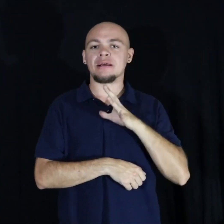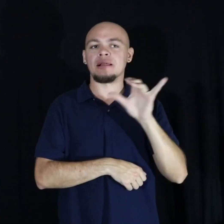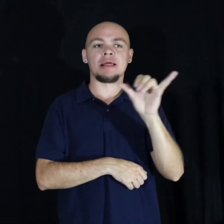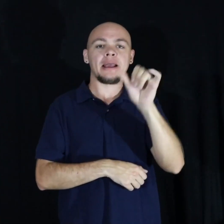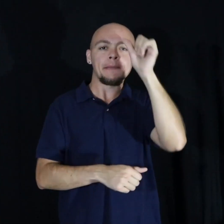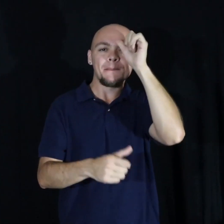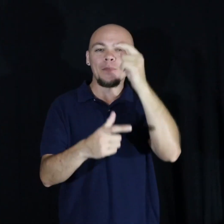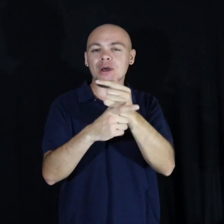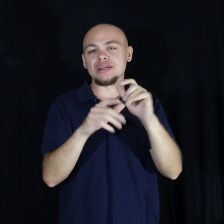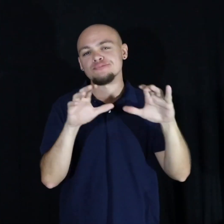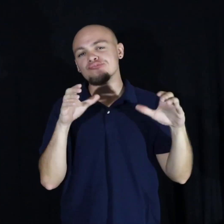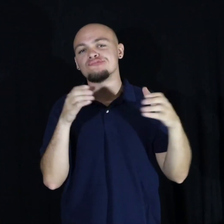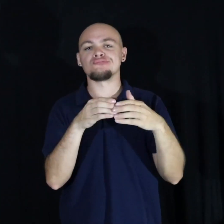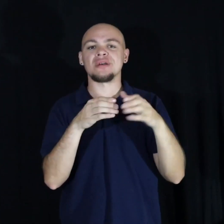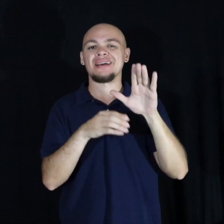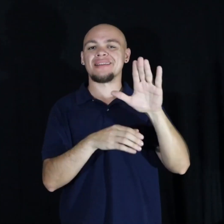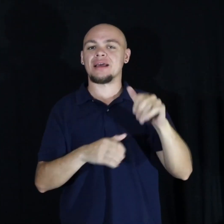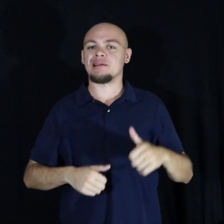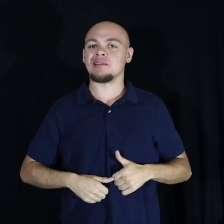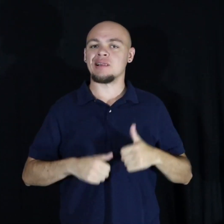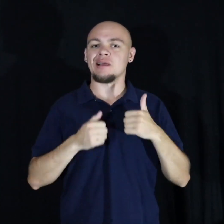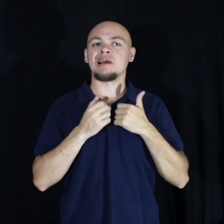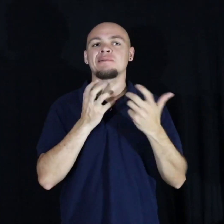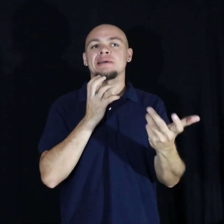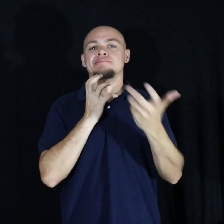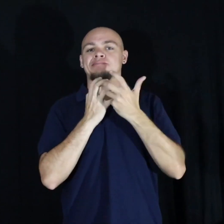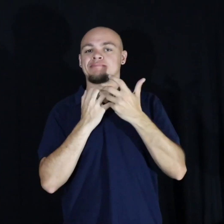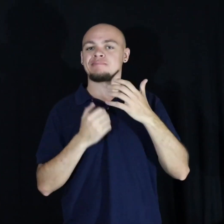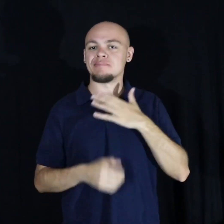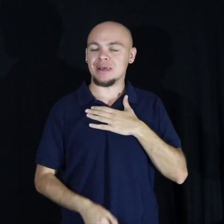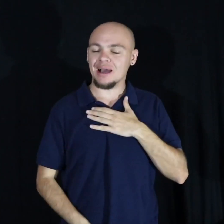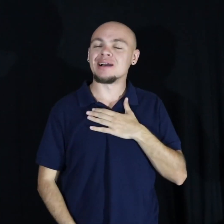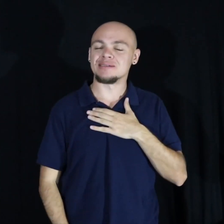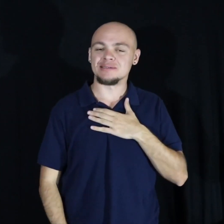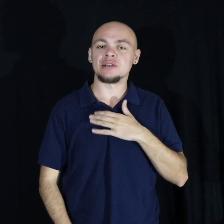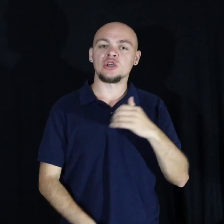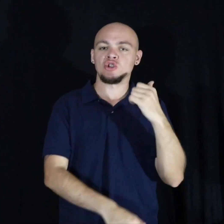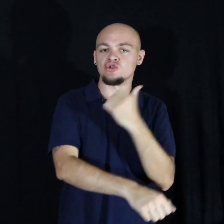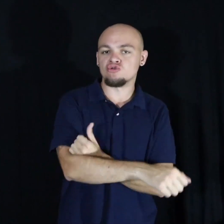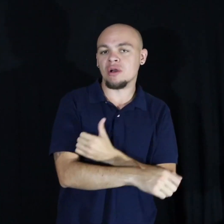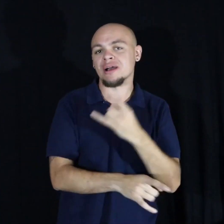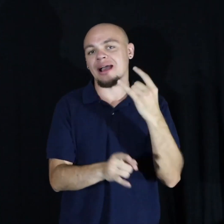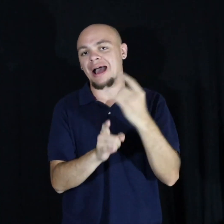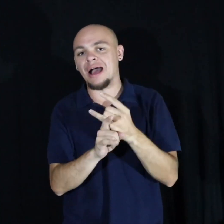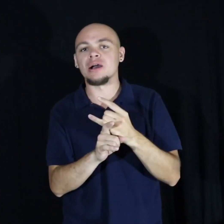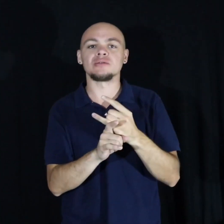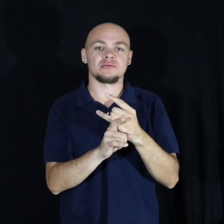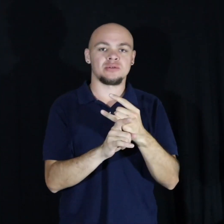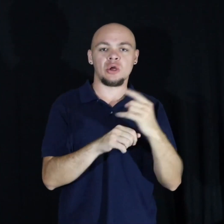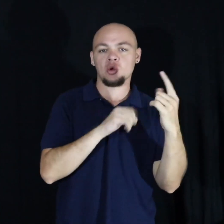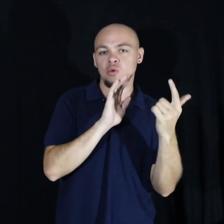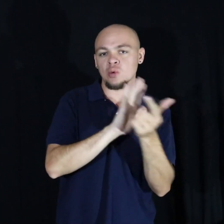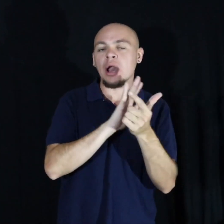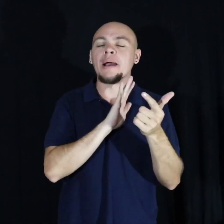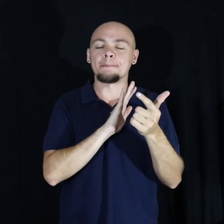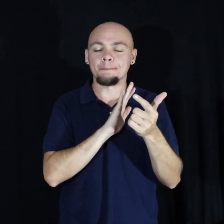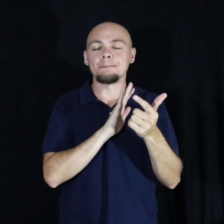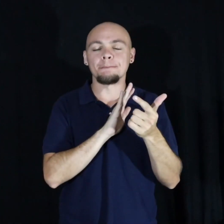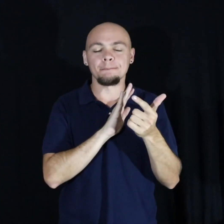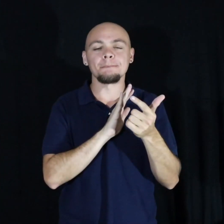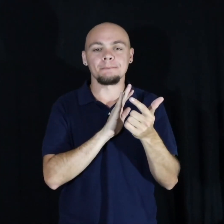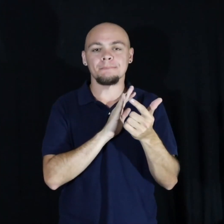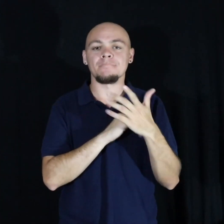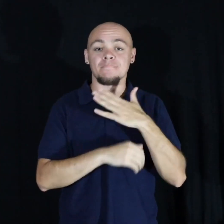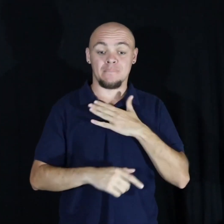brotherhood, and their way of life soon became my way of life. Drugs, alcohol, weapons, and crime. My new life in